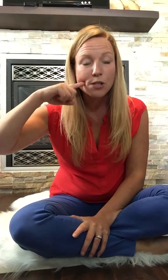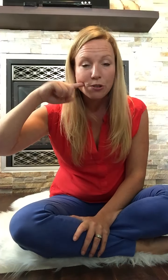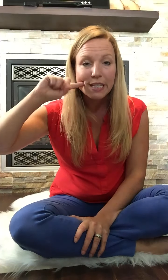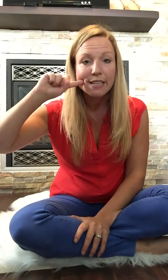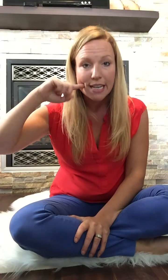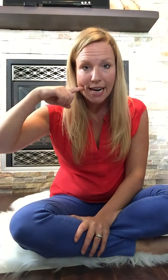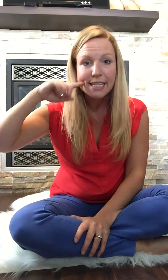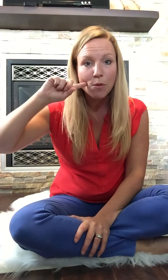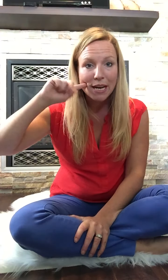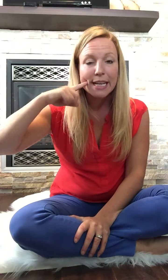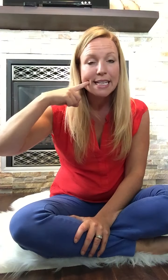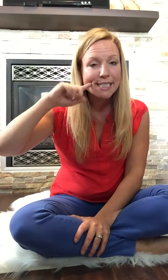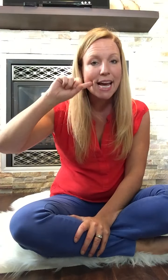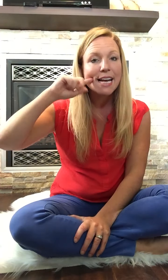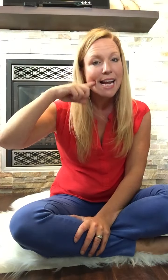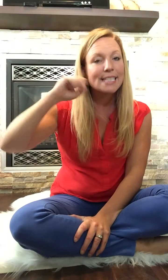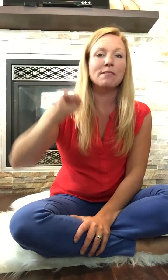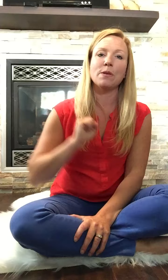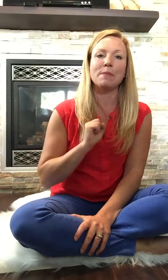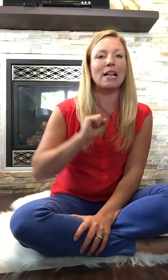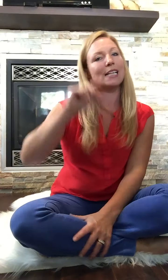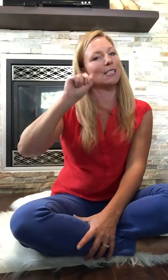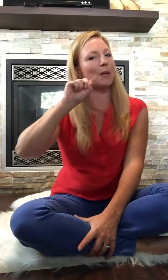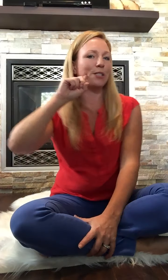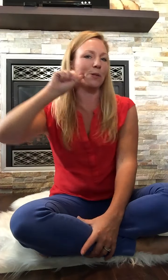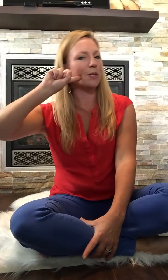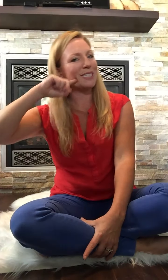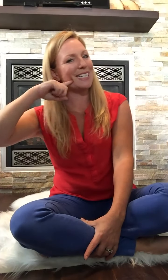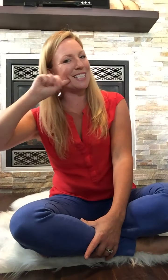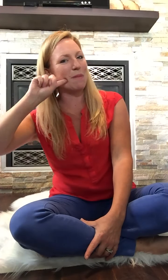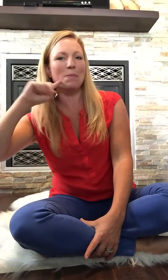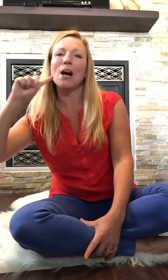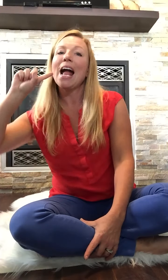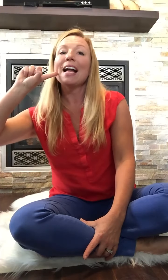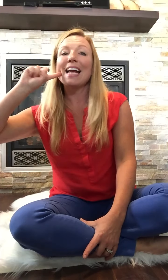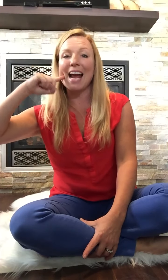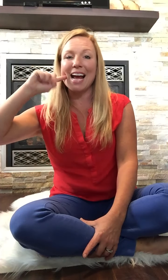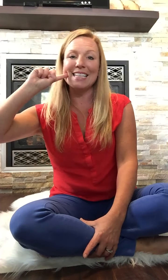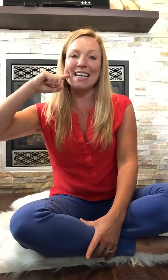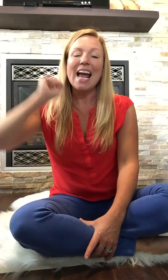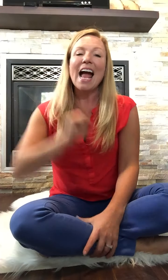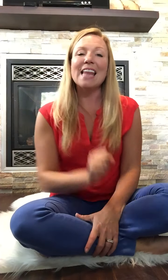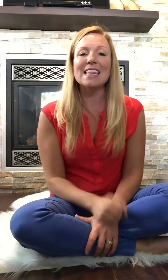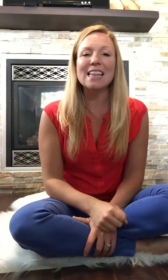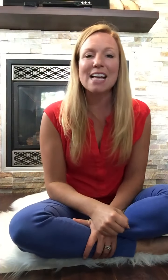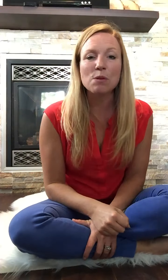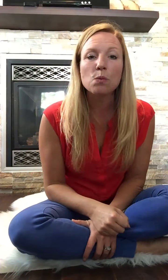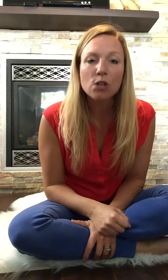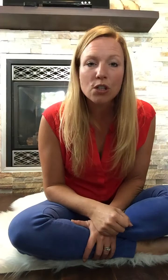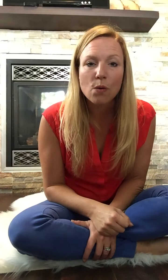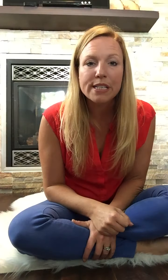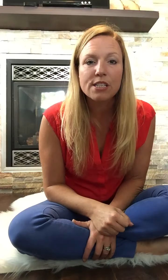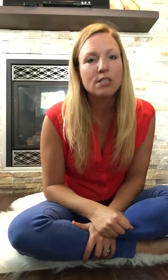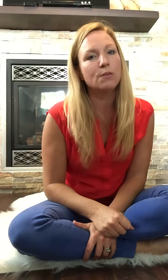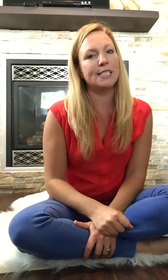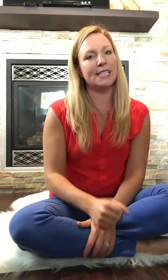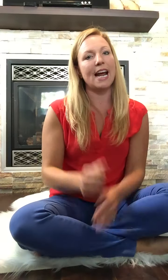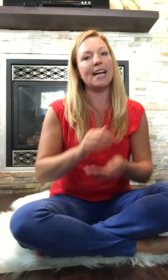your teeth. And I tell my kids that and everyone in my class as well too. So it's easy to remember, candy. And then the last one we're going to use today